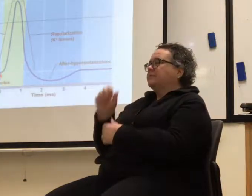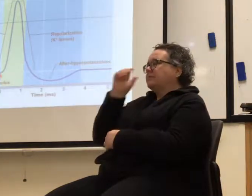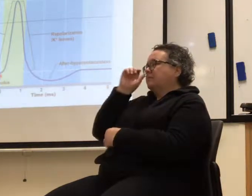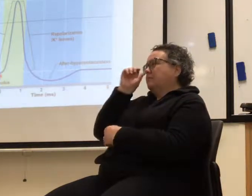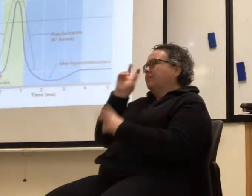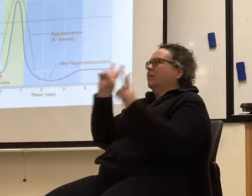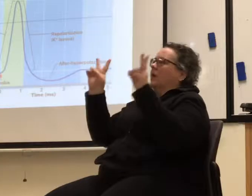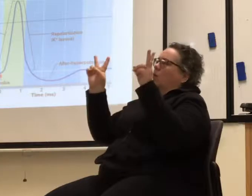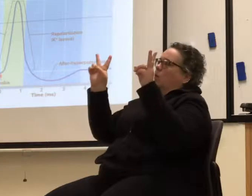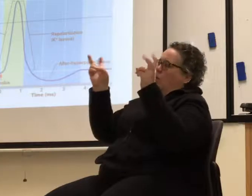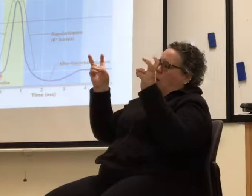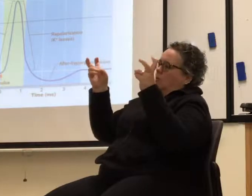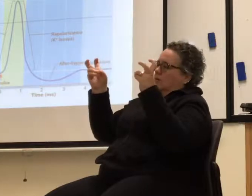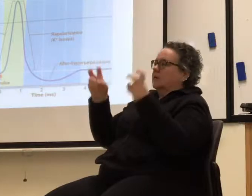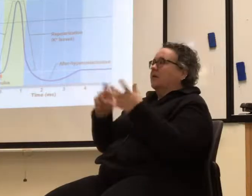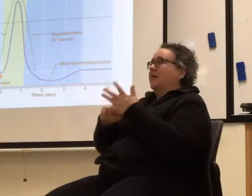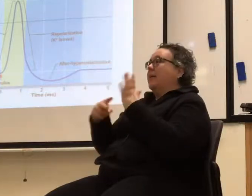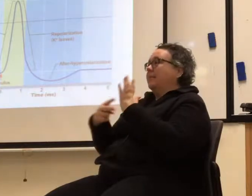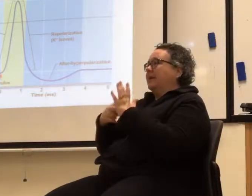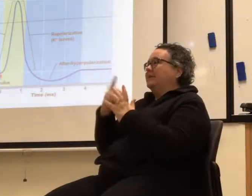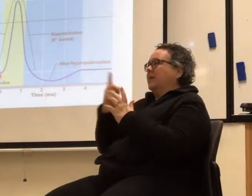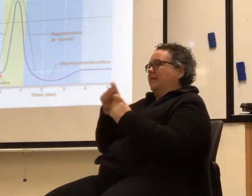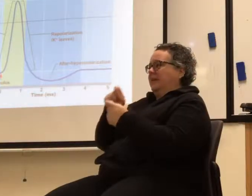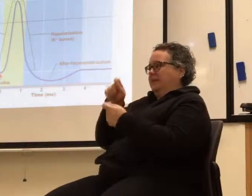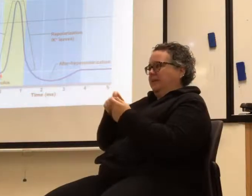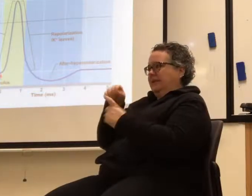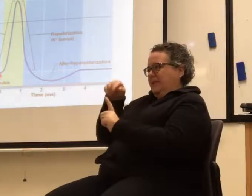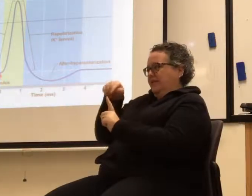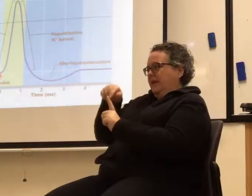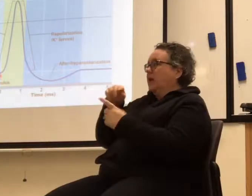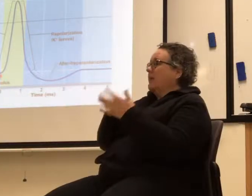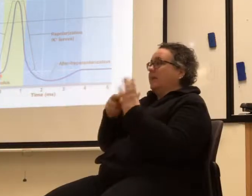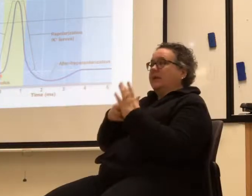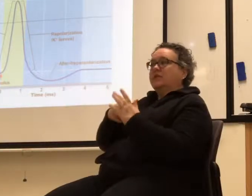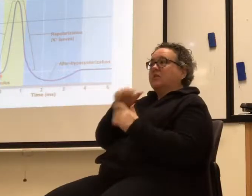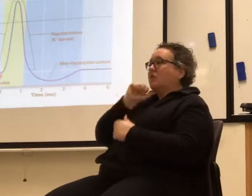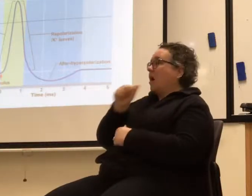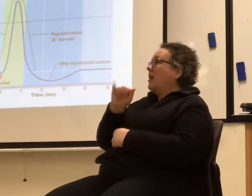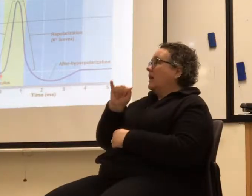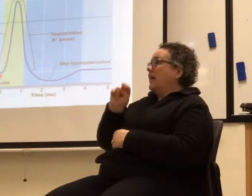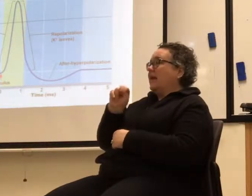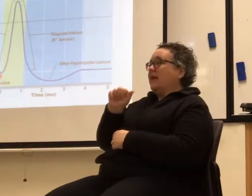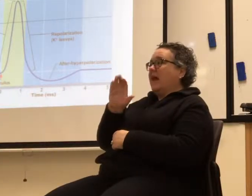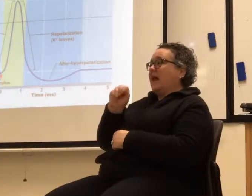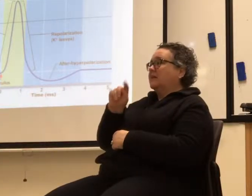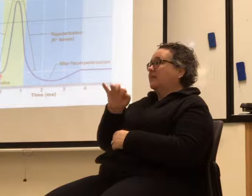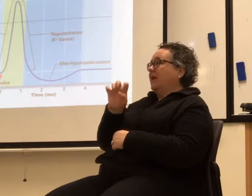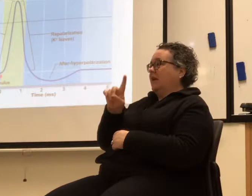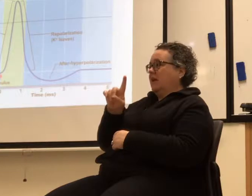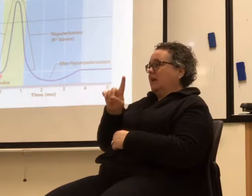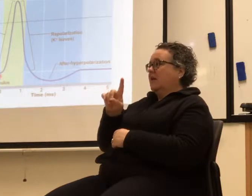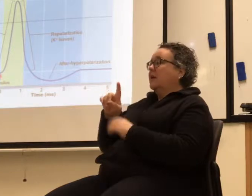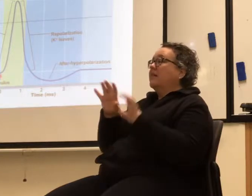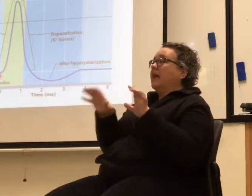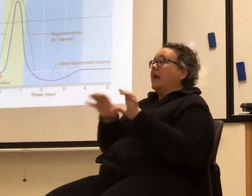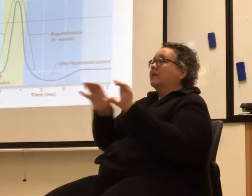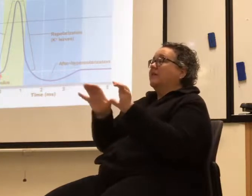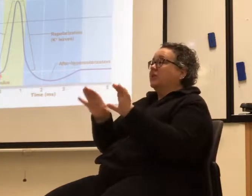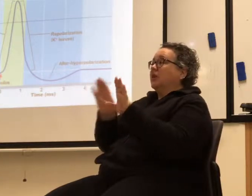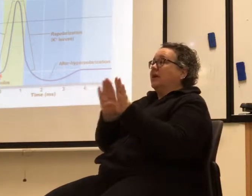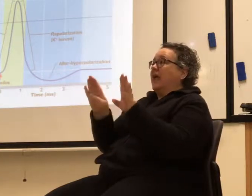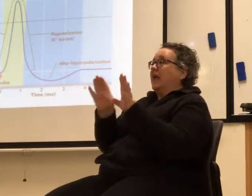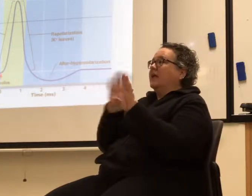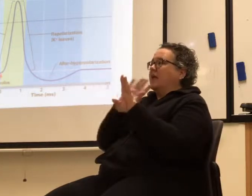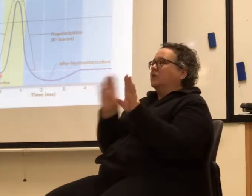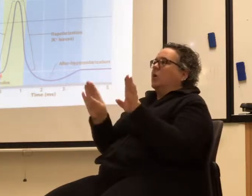Quote unquote. That means something in particular. They're not inactivated. The activation gate is closed. That's what that means. I defined